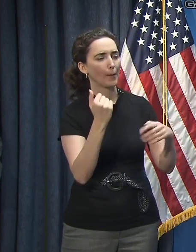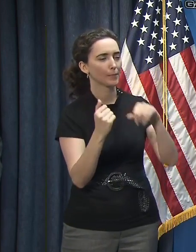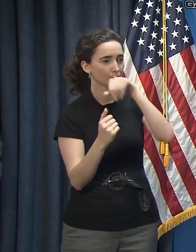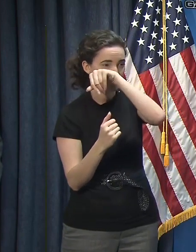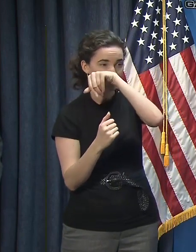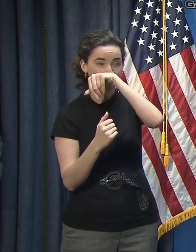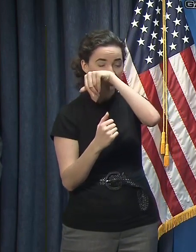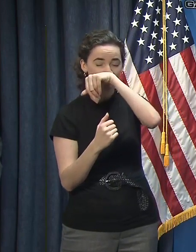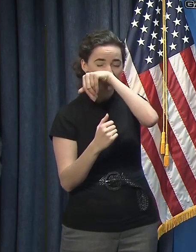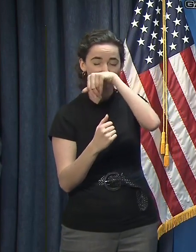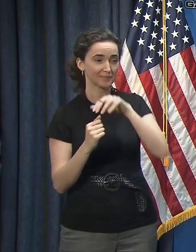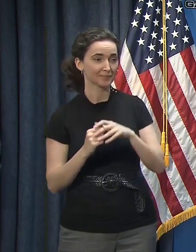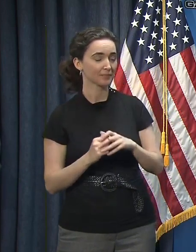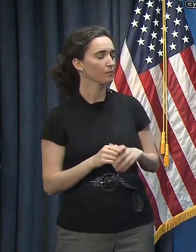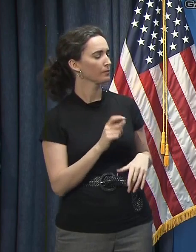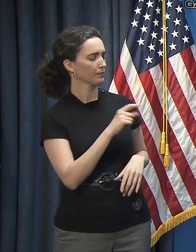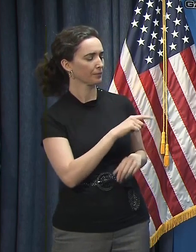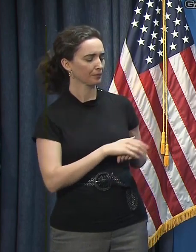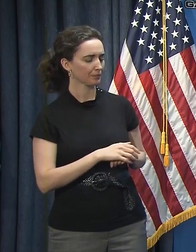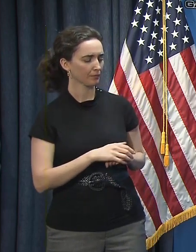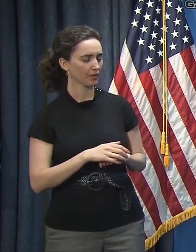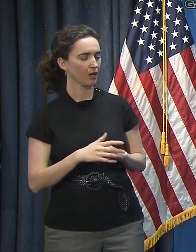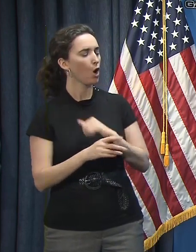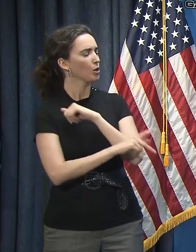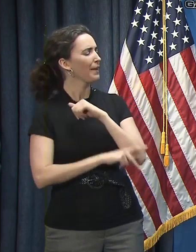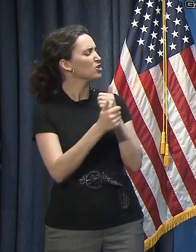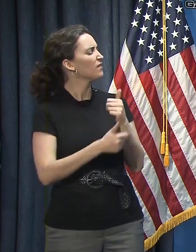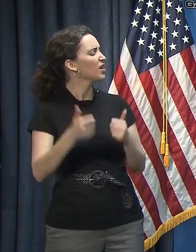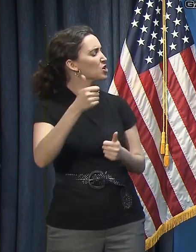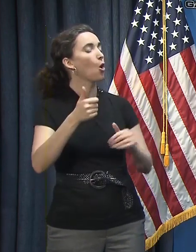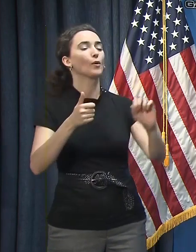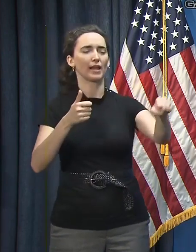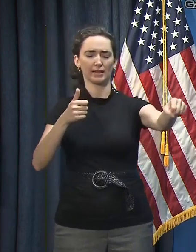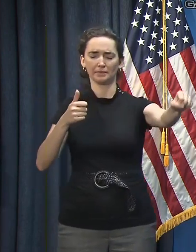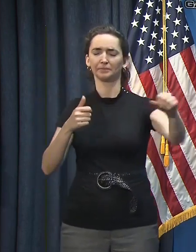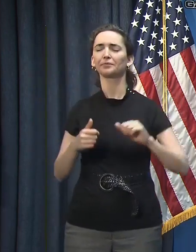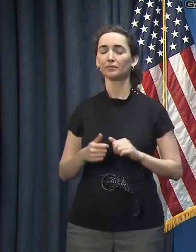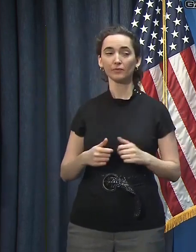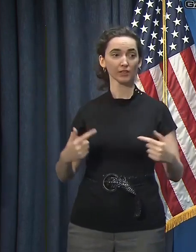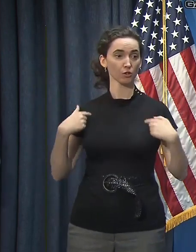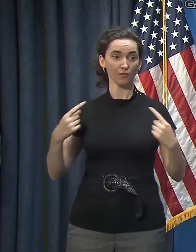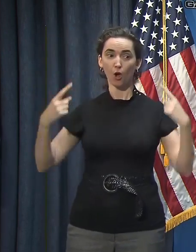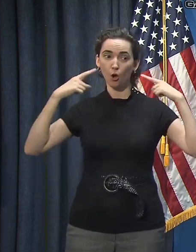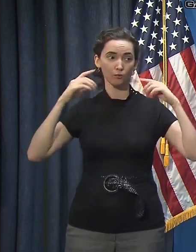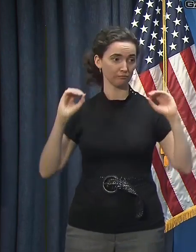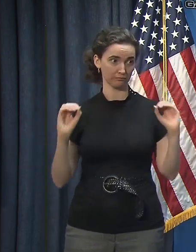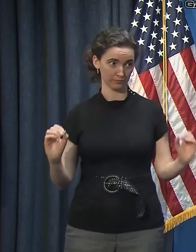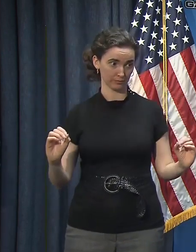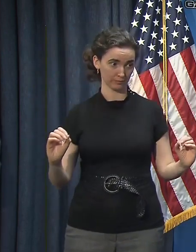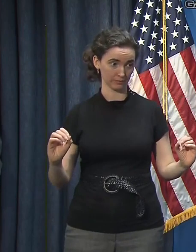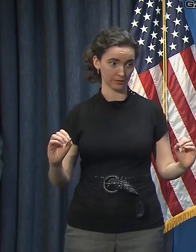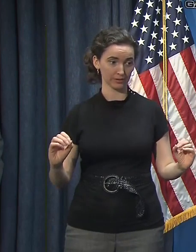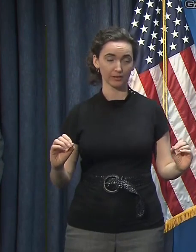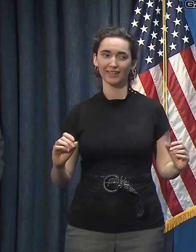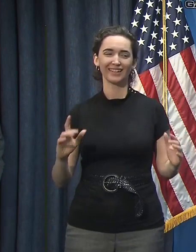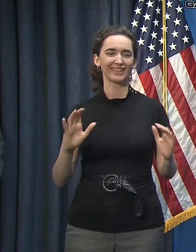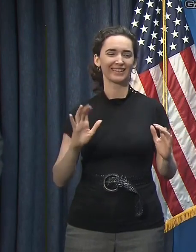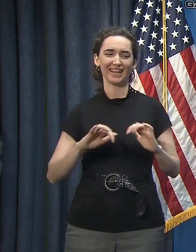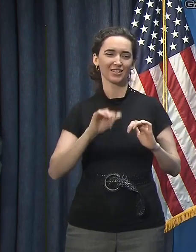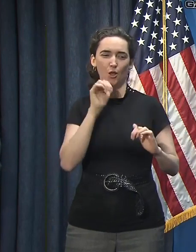The parish officials. Oh, yeah. I haven't heard of that, and certainly that's not the way it